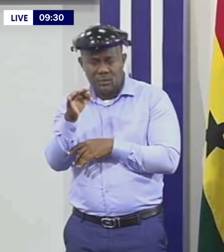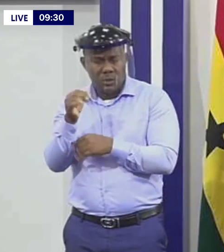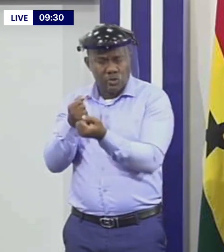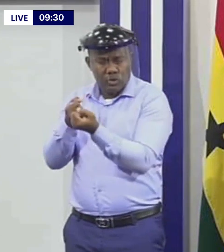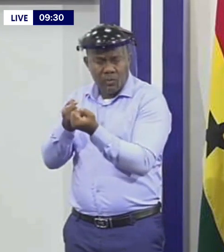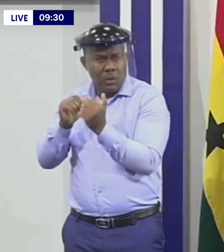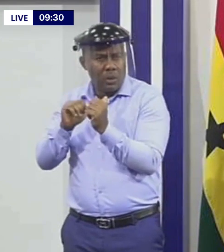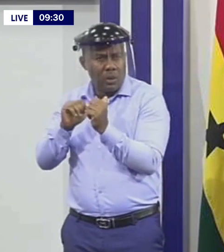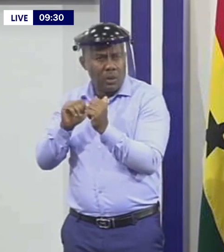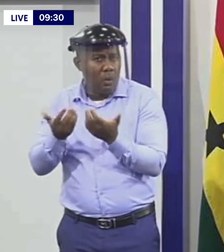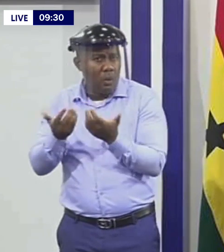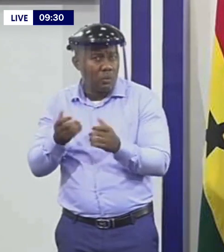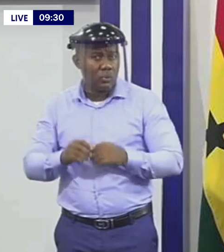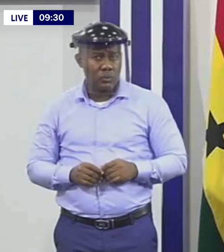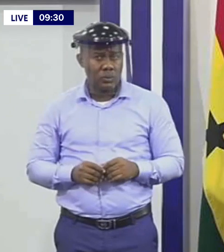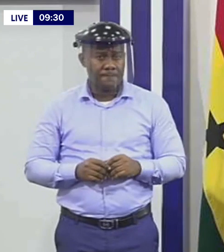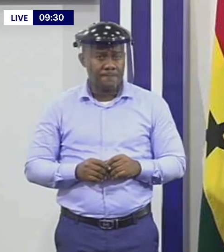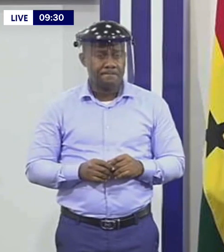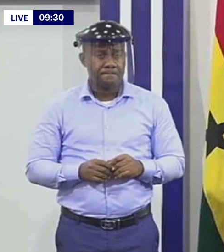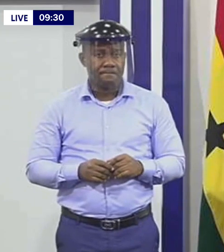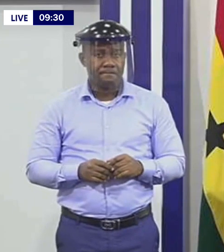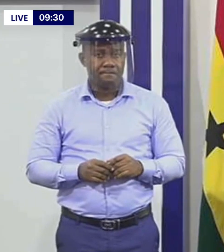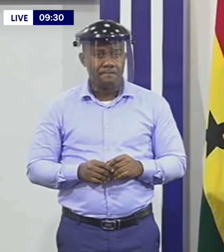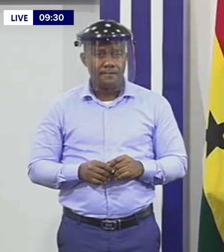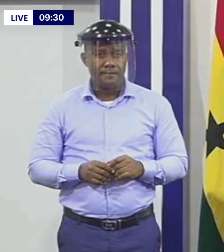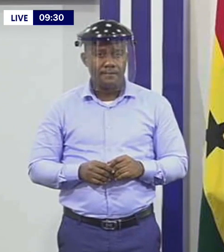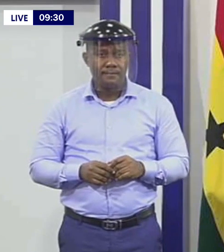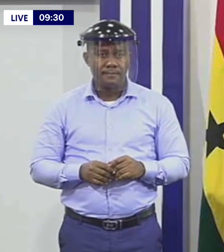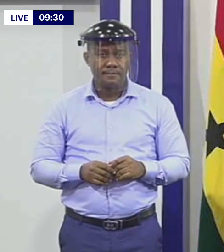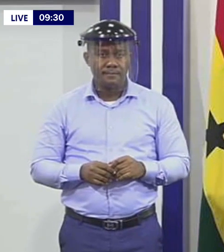trying to repair itself?